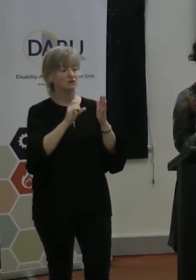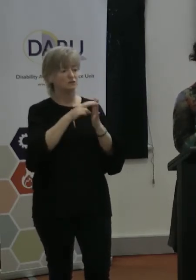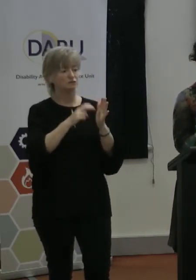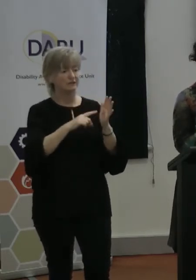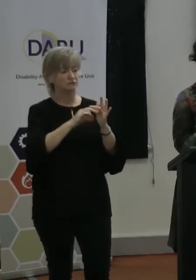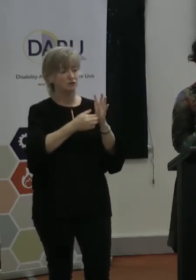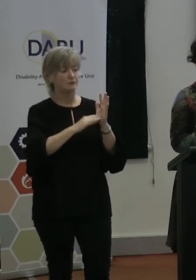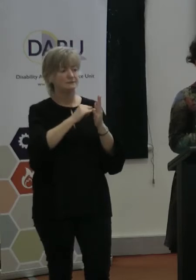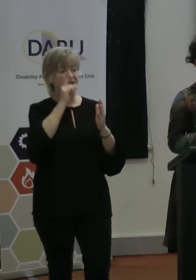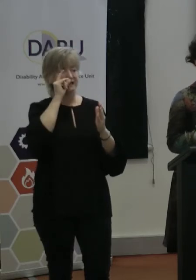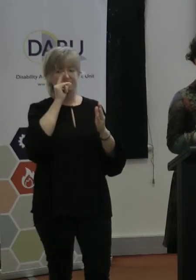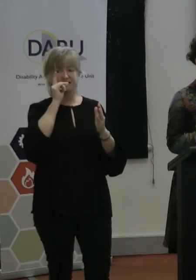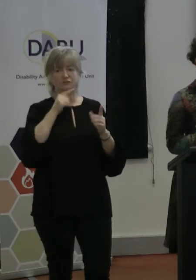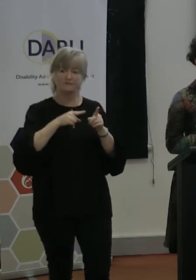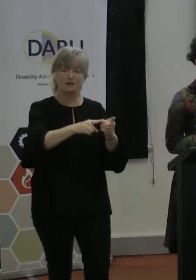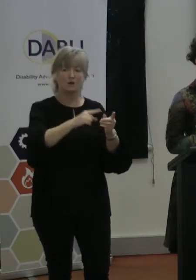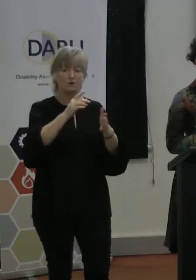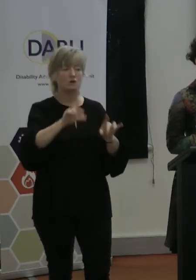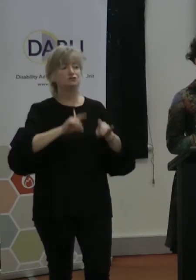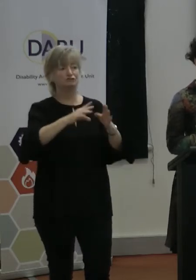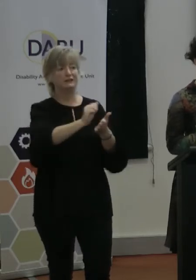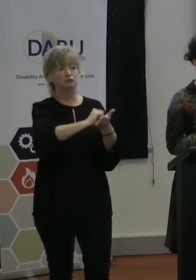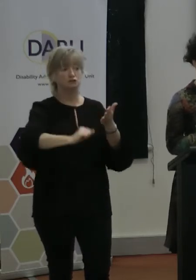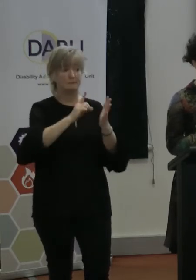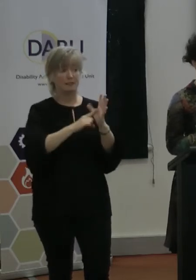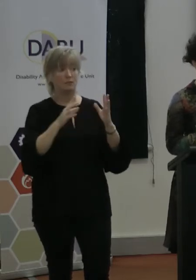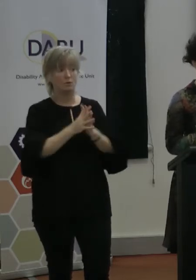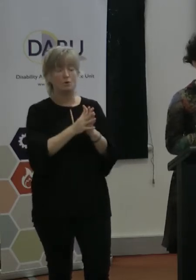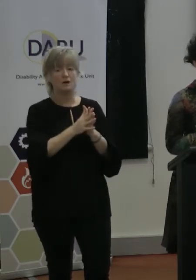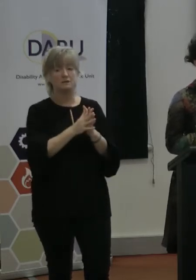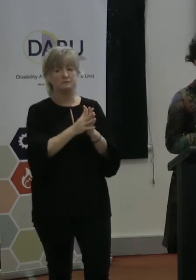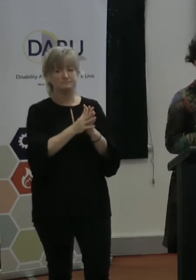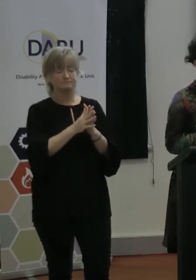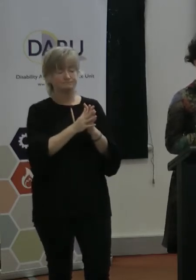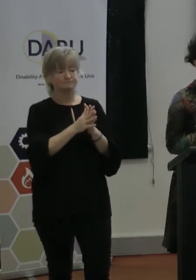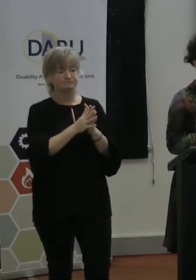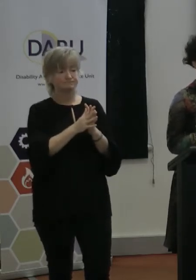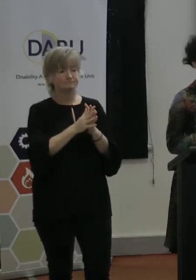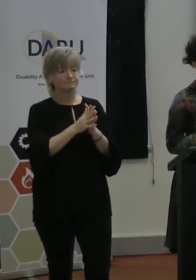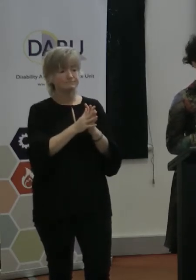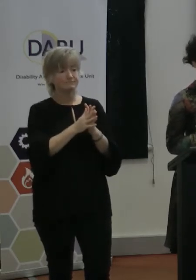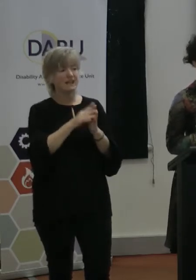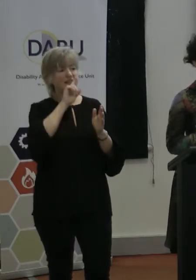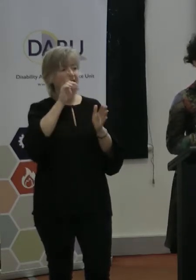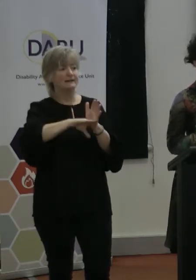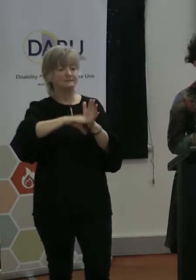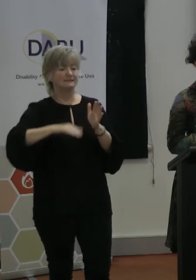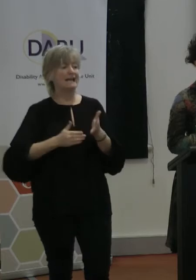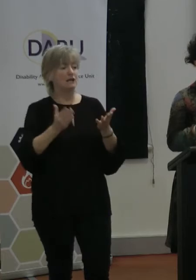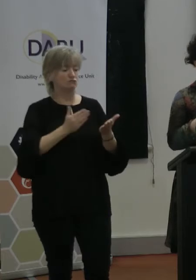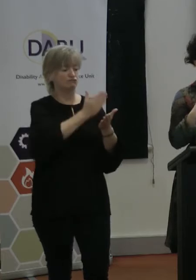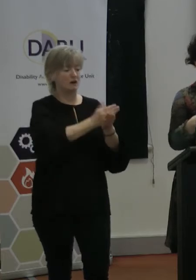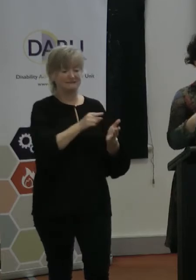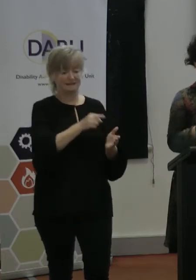Australian consumer law and they don't take away any of the existing rights within the residency agreement or within the residential tenancy agreement.